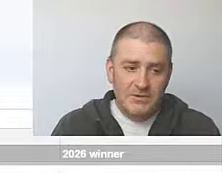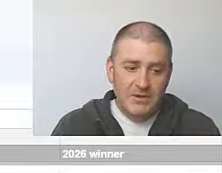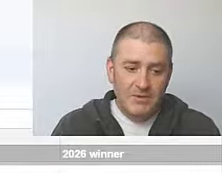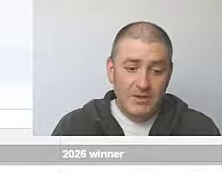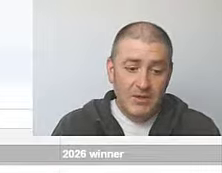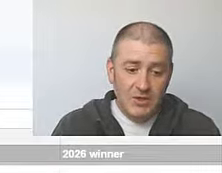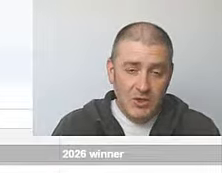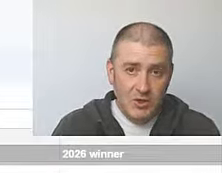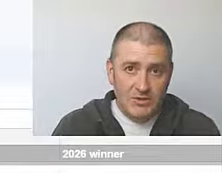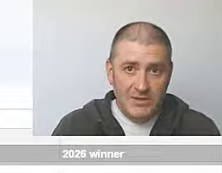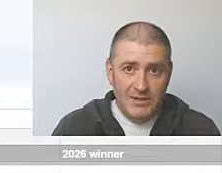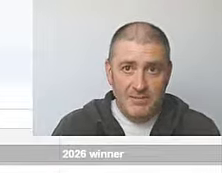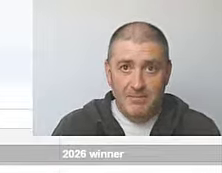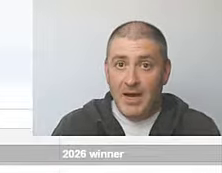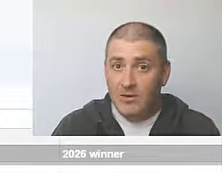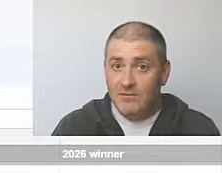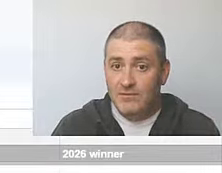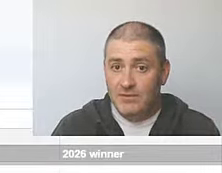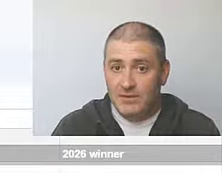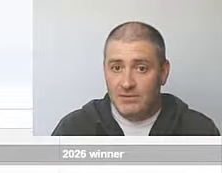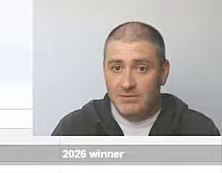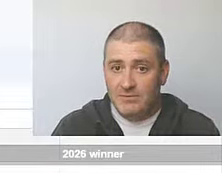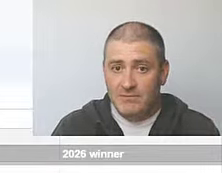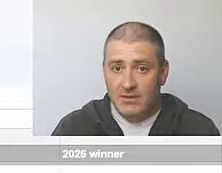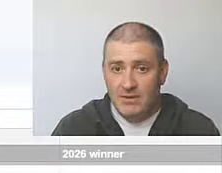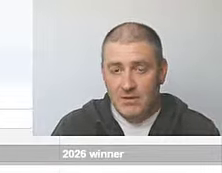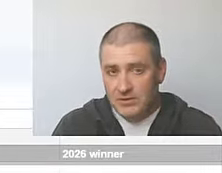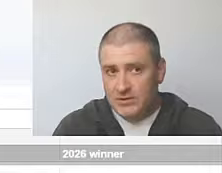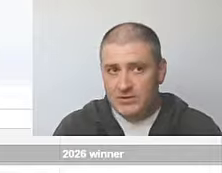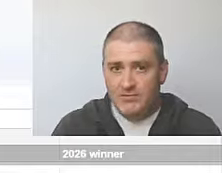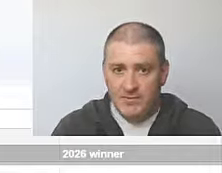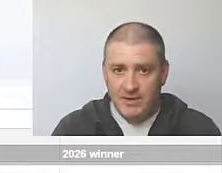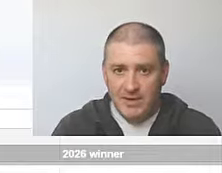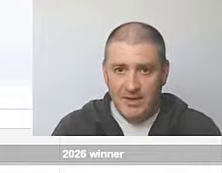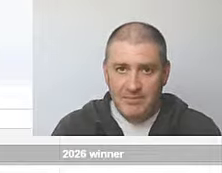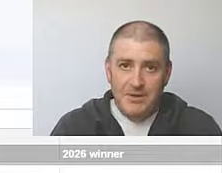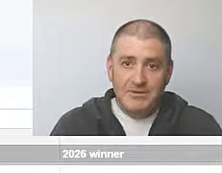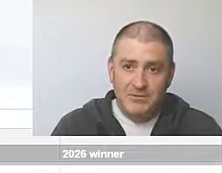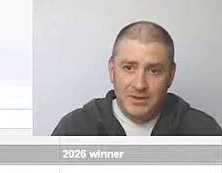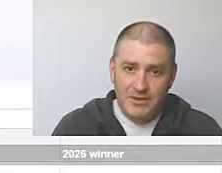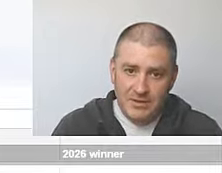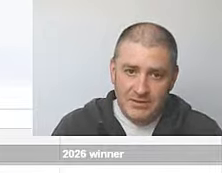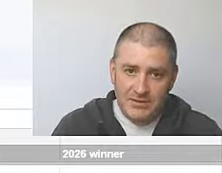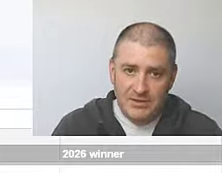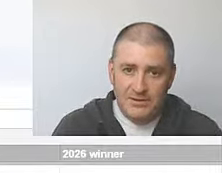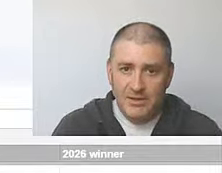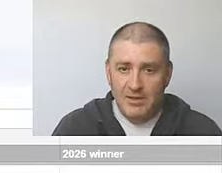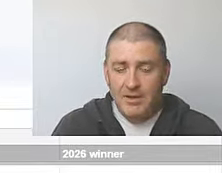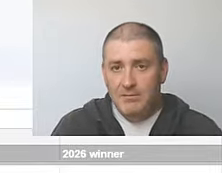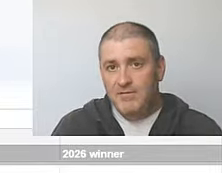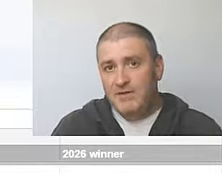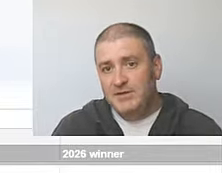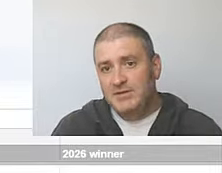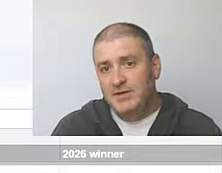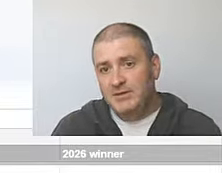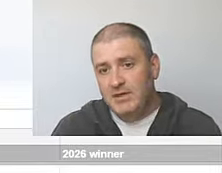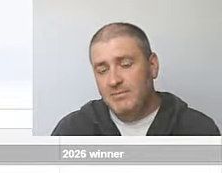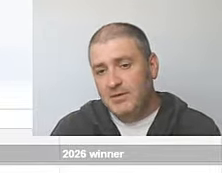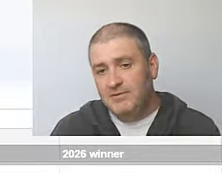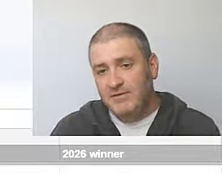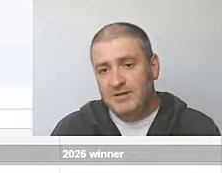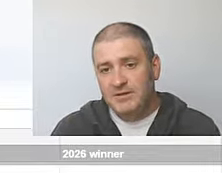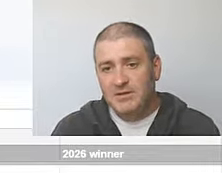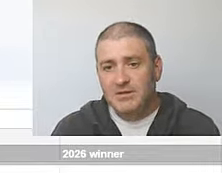Awards can be hugely powerful things, not just from a personal recognition side, but for things like